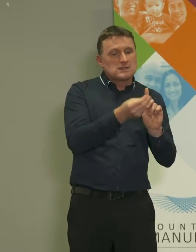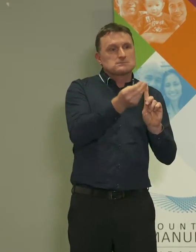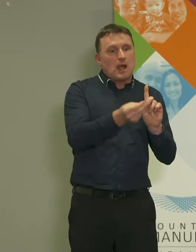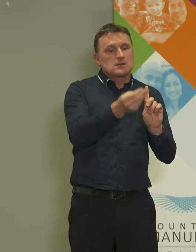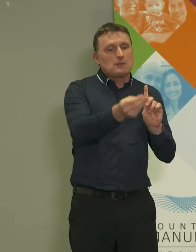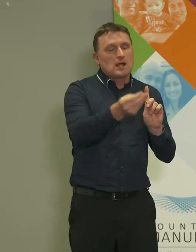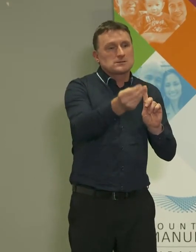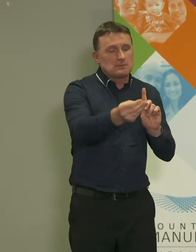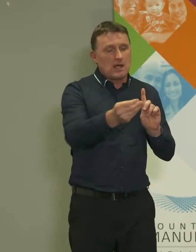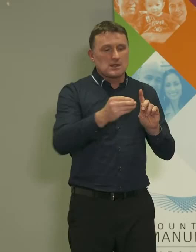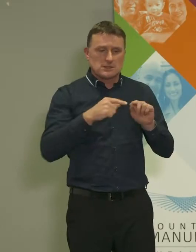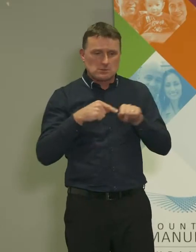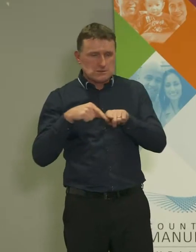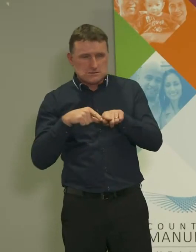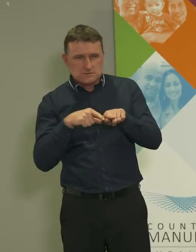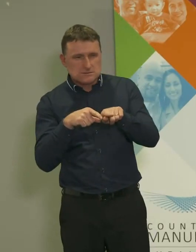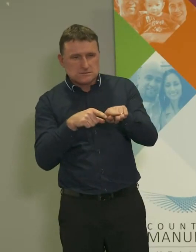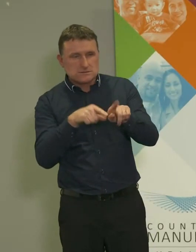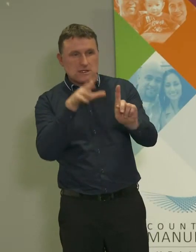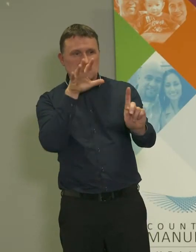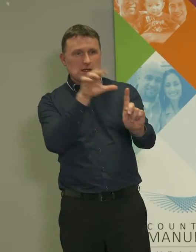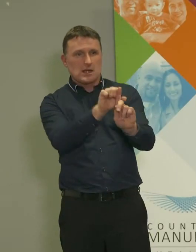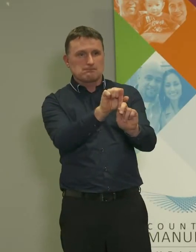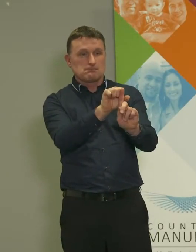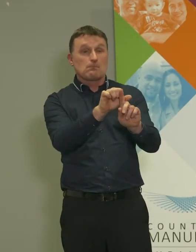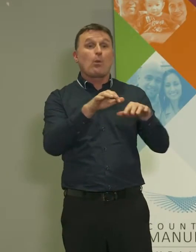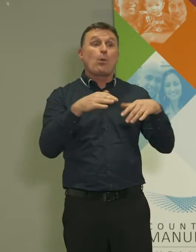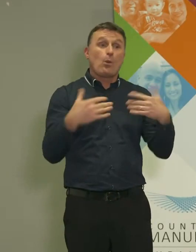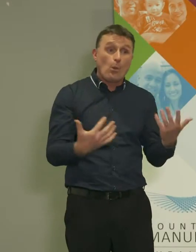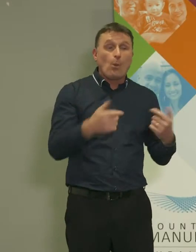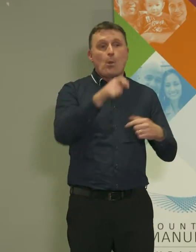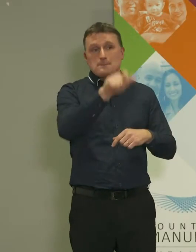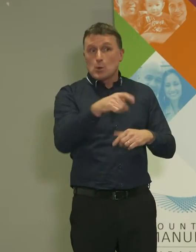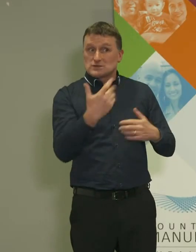symptoms, which is a minority.